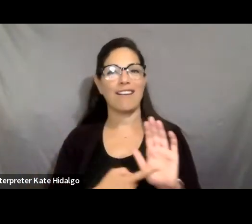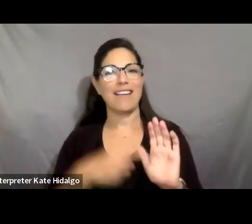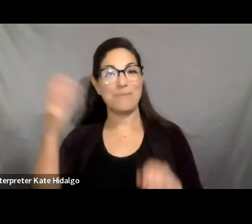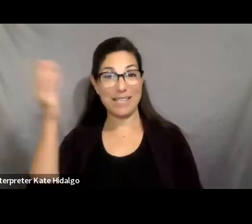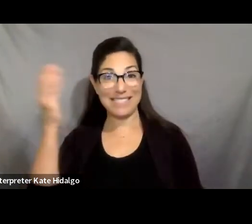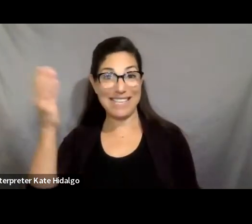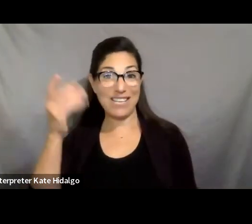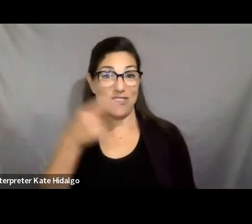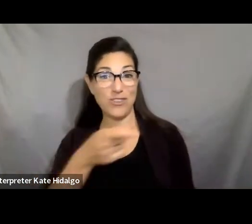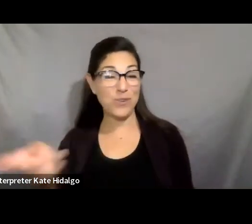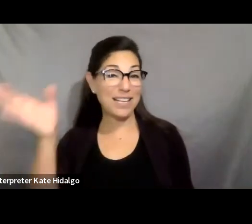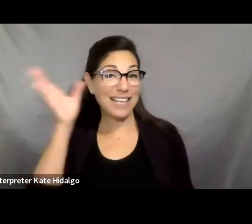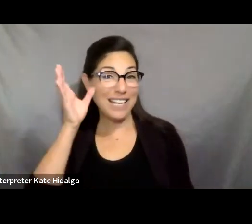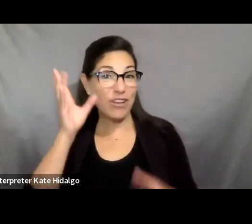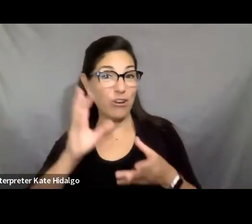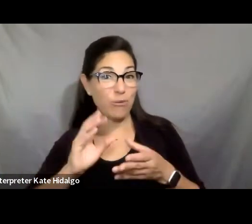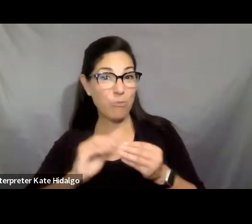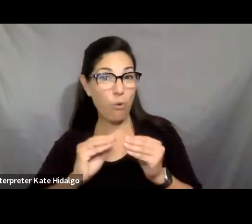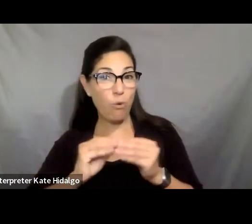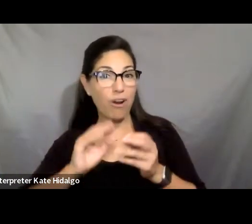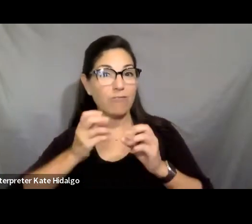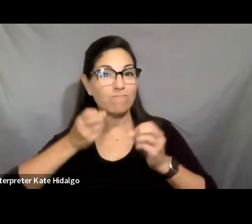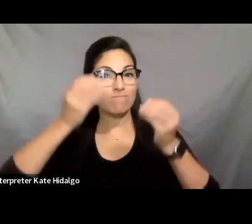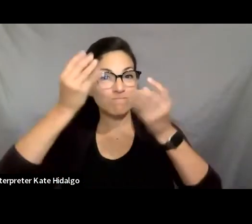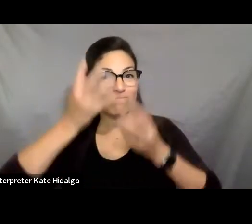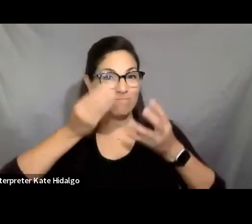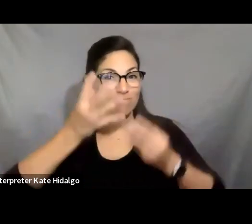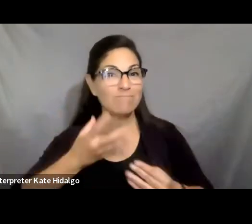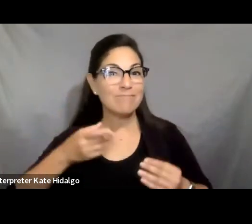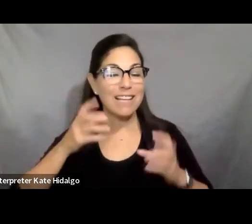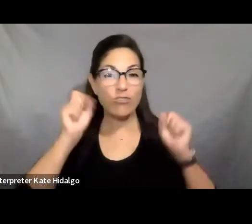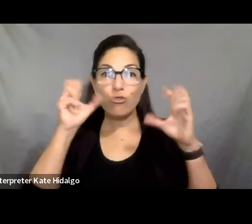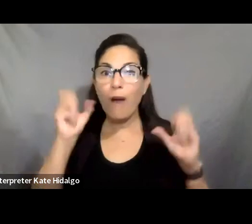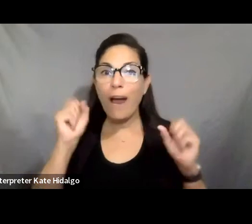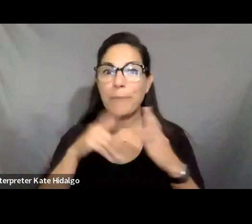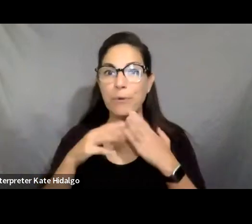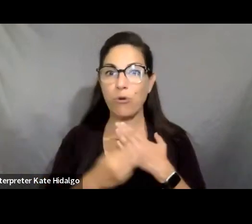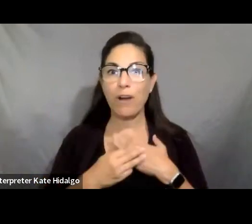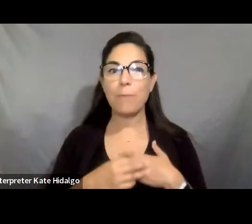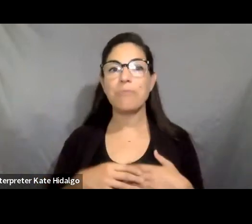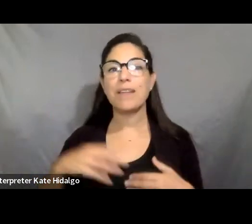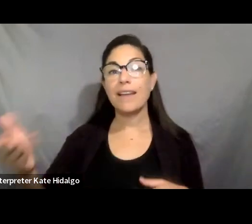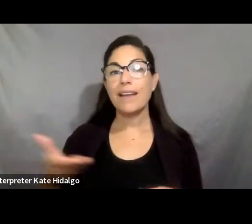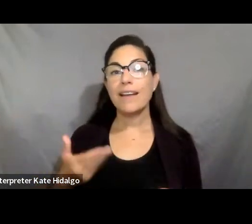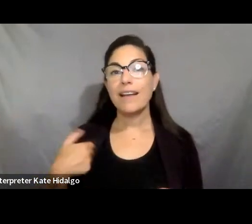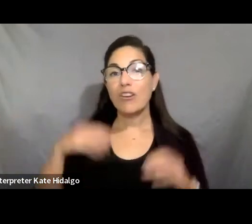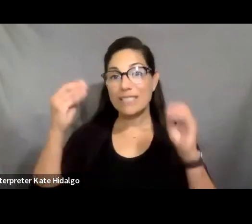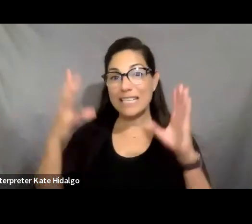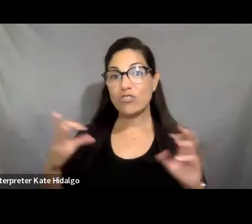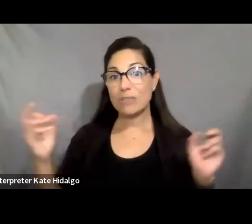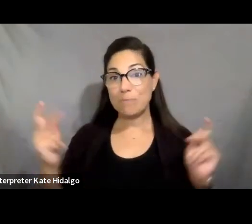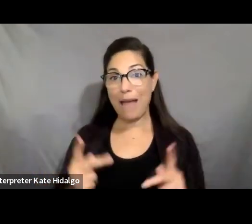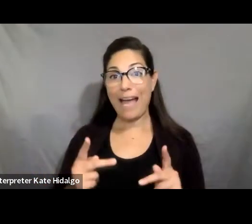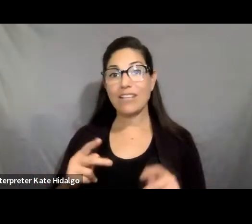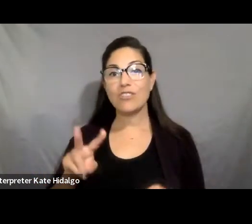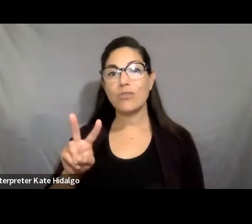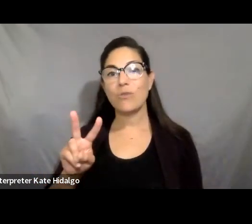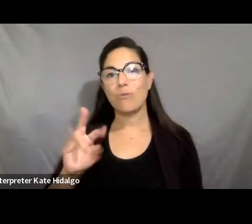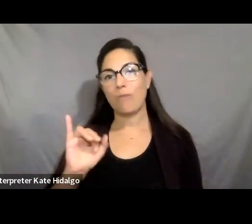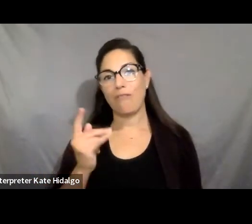can hear more about that incredible program. And then we welcomed our teachers back to the Viking